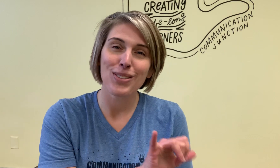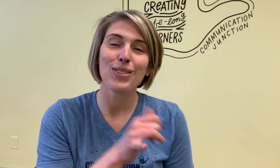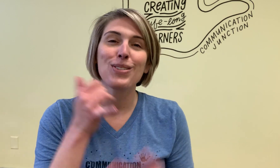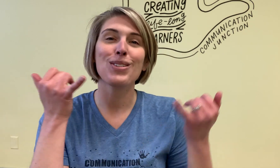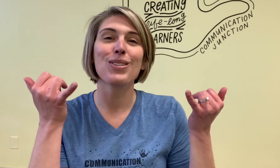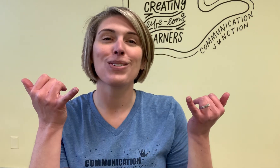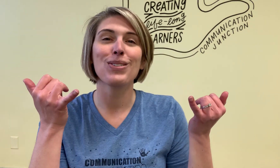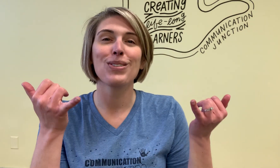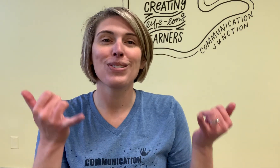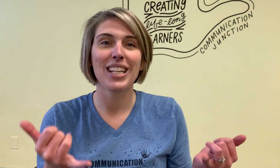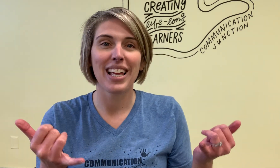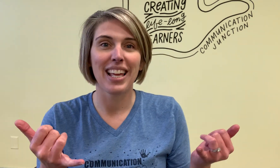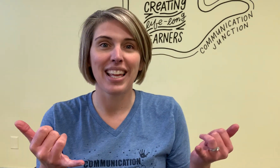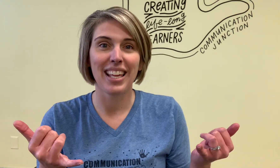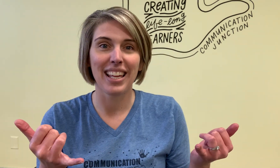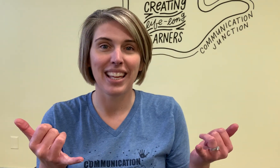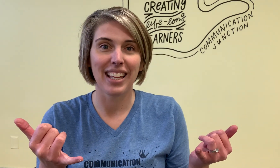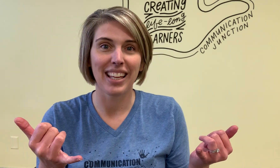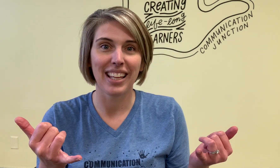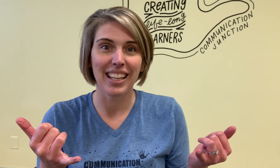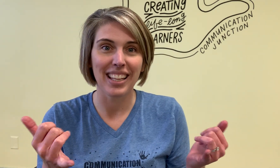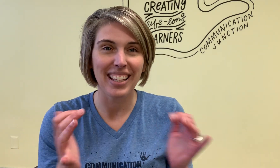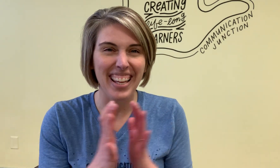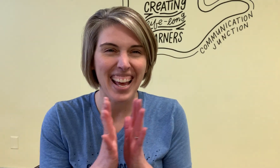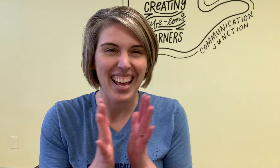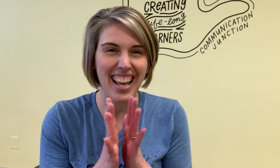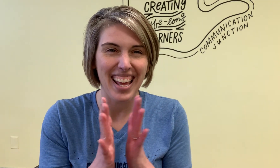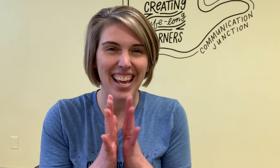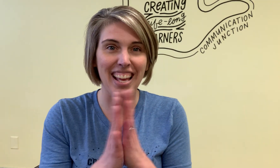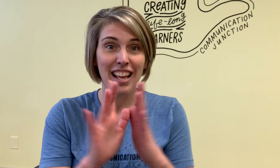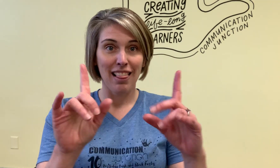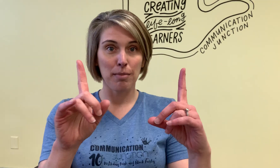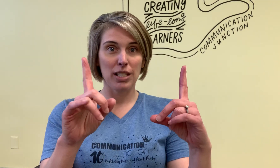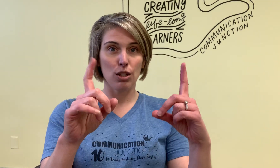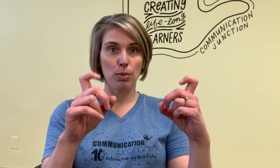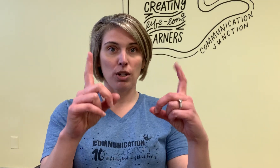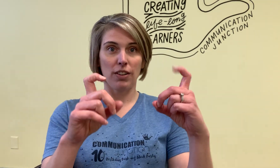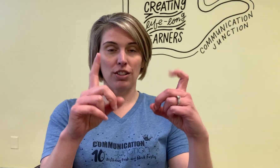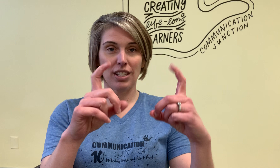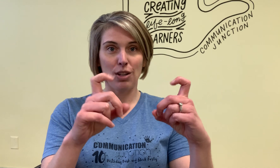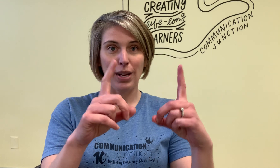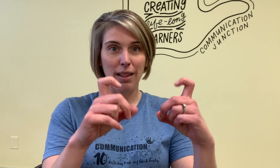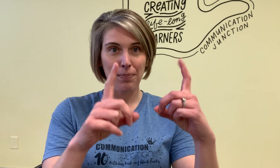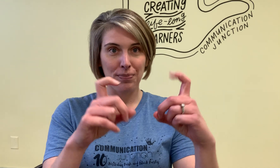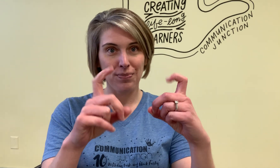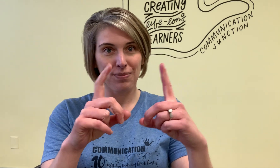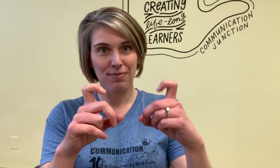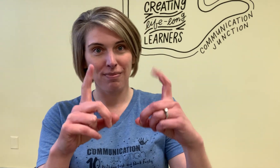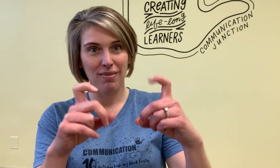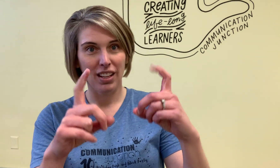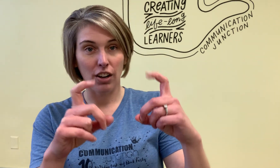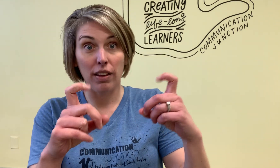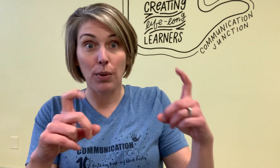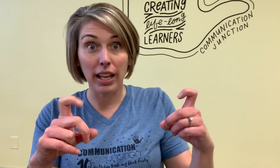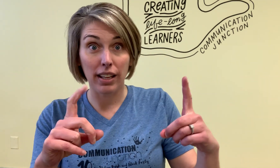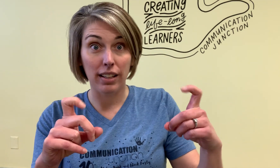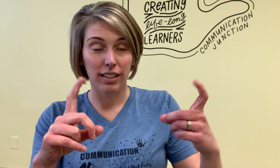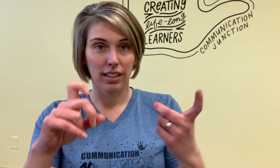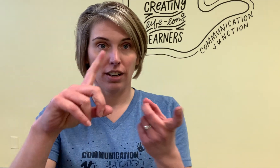too today. Yay! Let me see those pointer fingers. Can you wiggle them? Are they awake? All right,